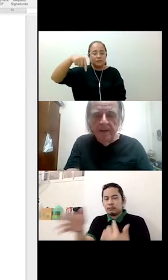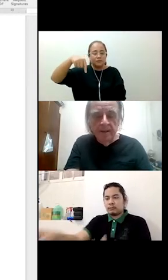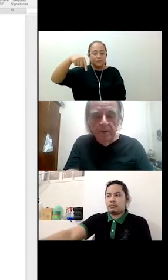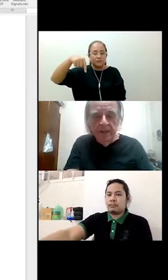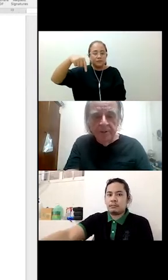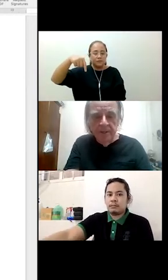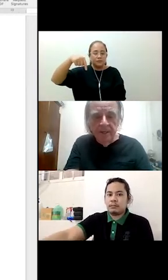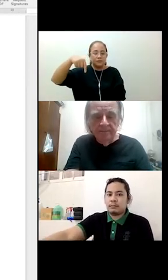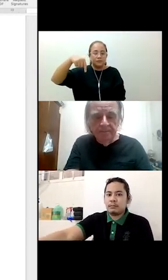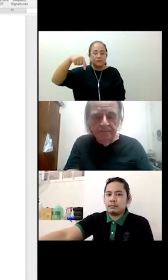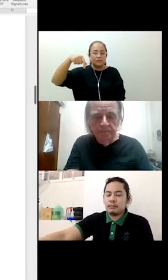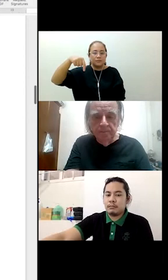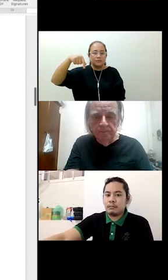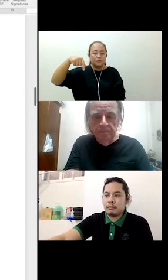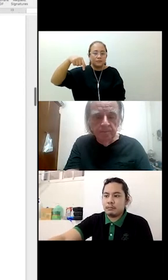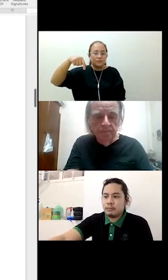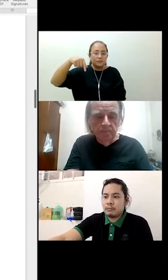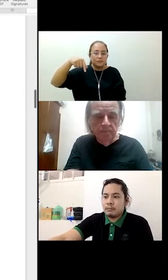Nothing by location yet.